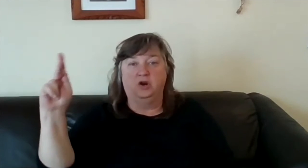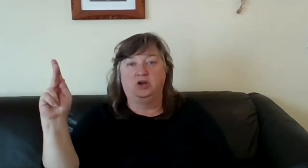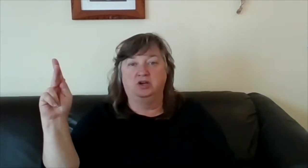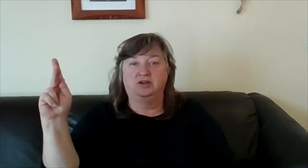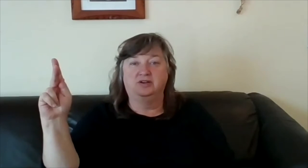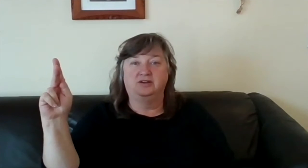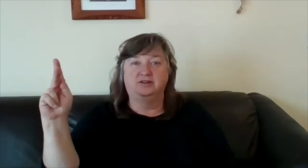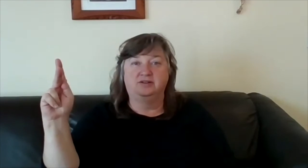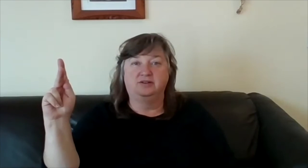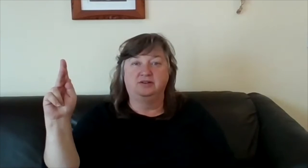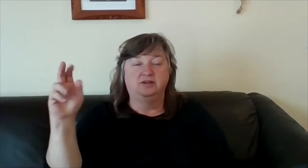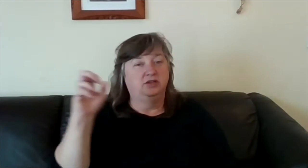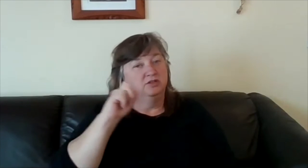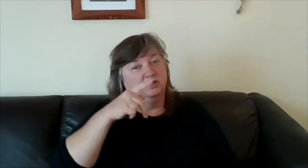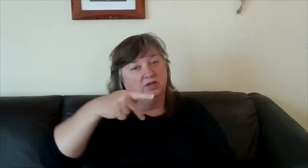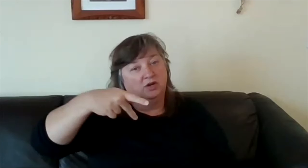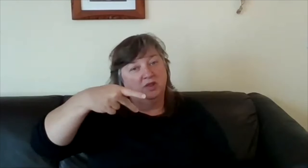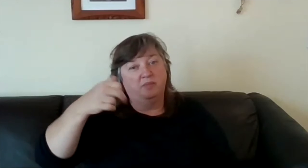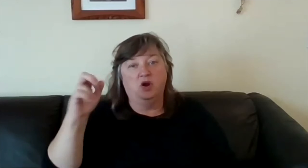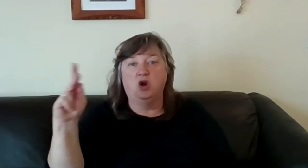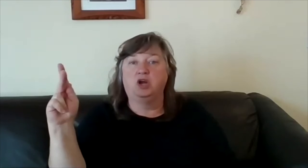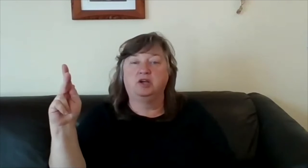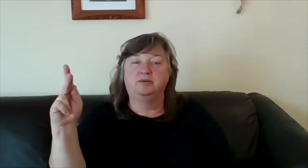Park. So we're going to go to the park.